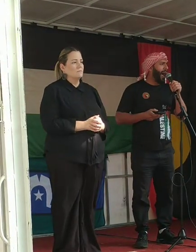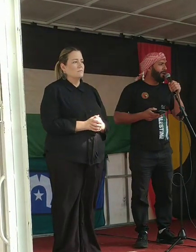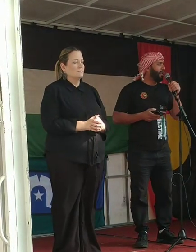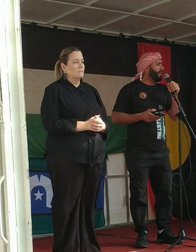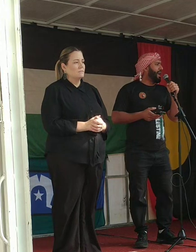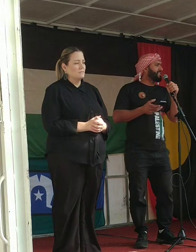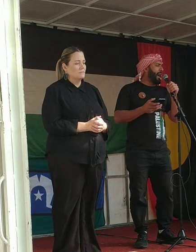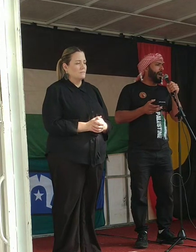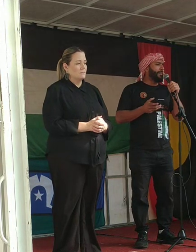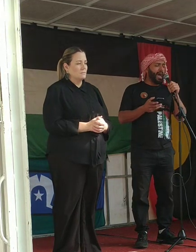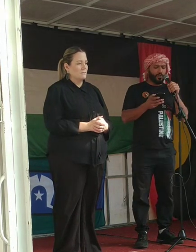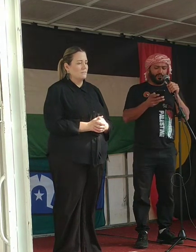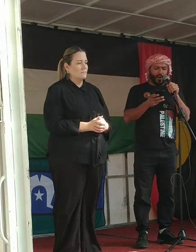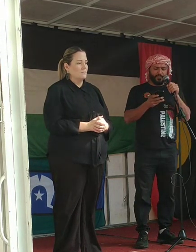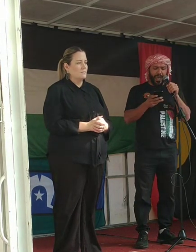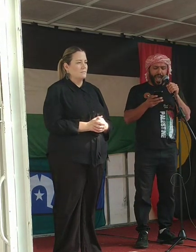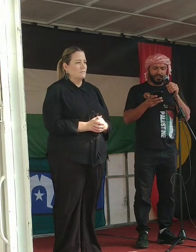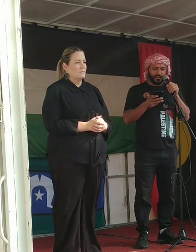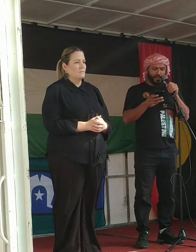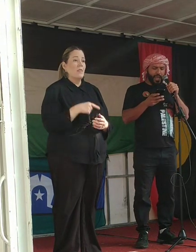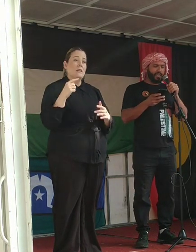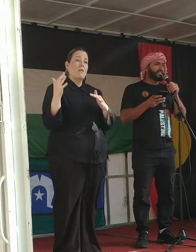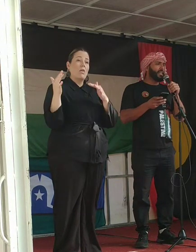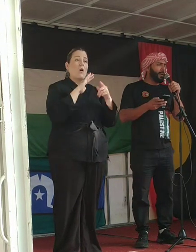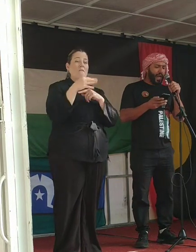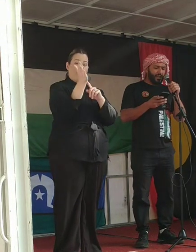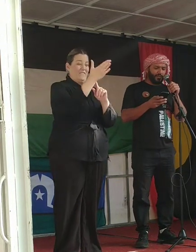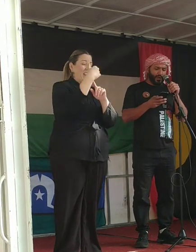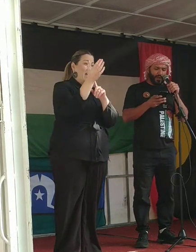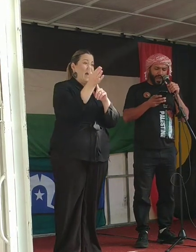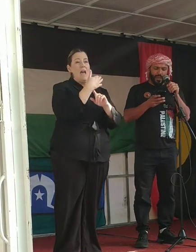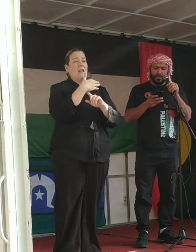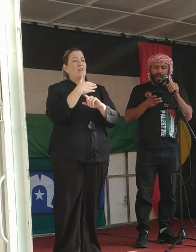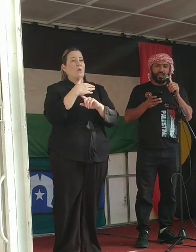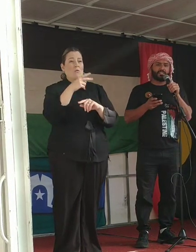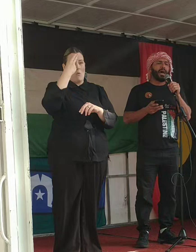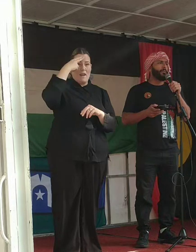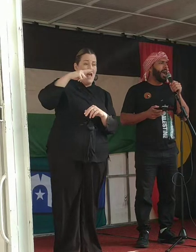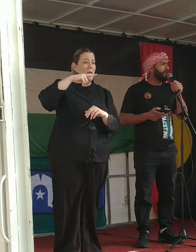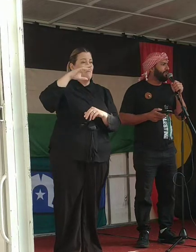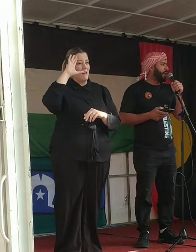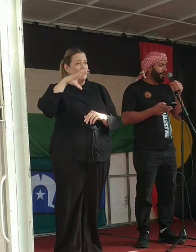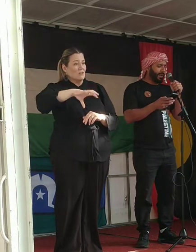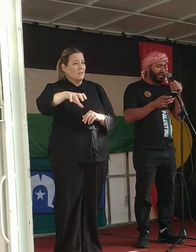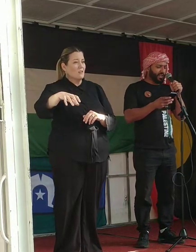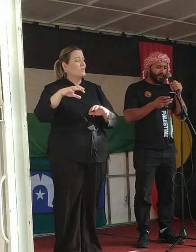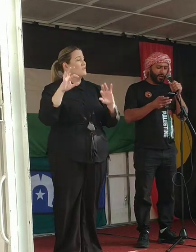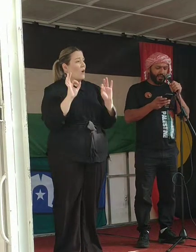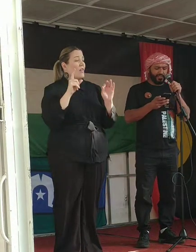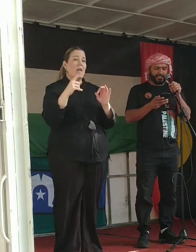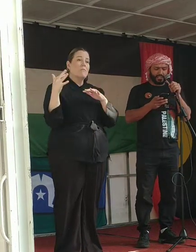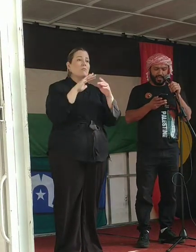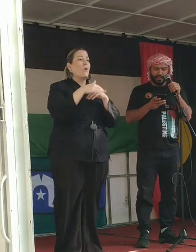This battle is not a battle for a flag. It's not a battle for a name. It's not a battle for a religion